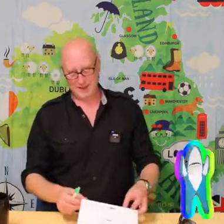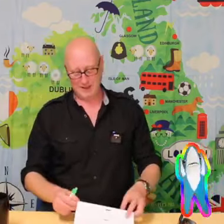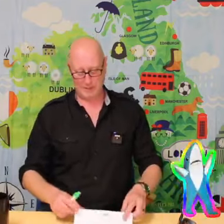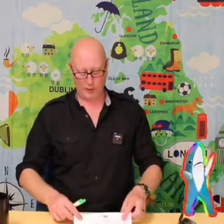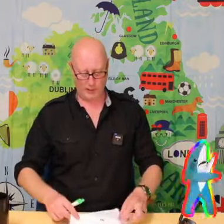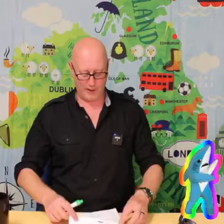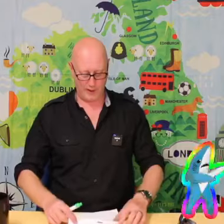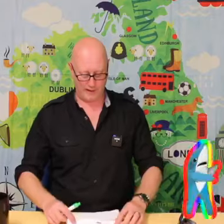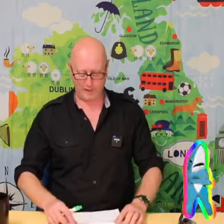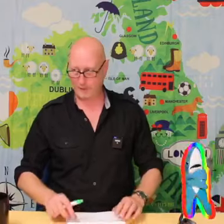imagine that in a two-year-old?